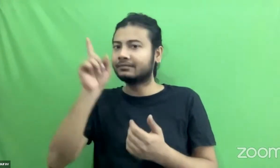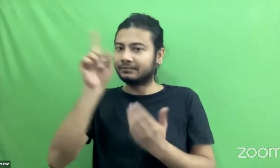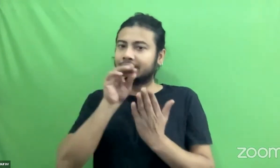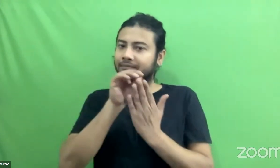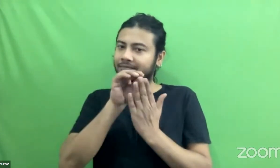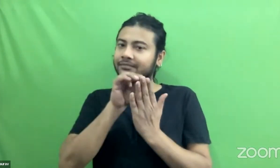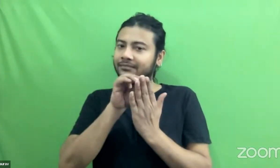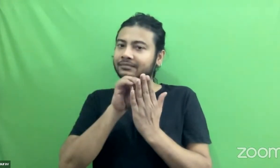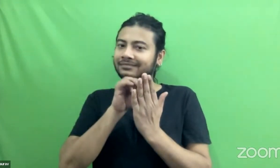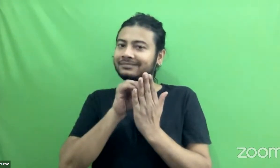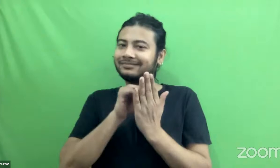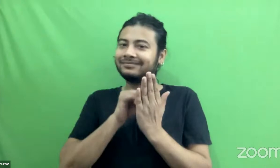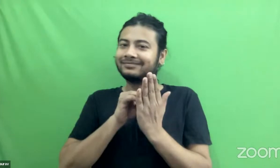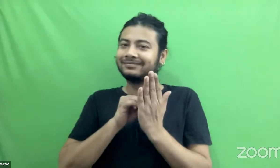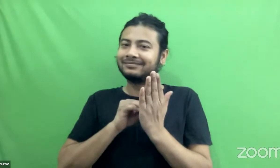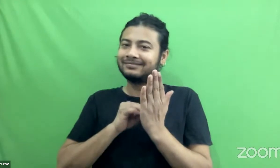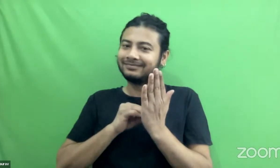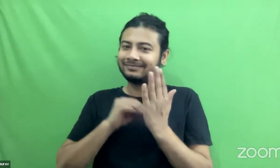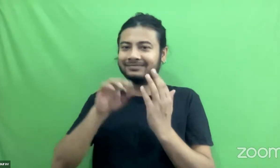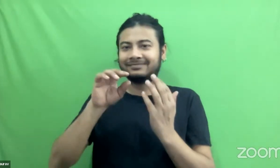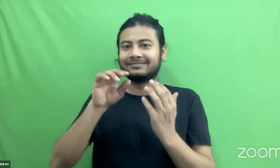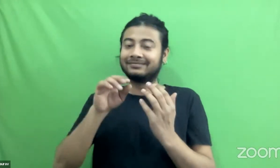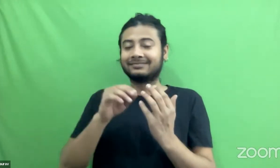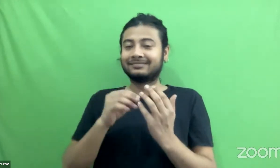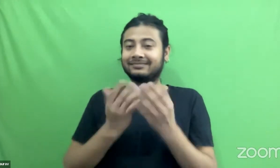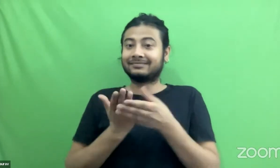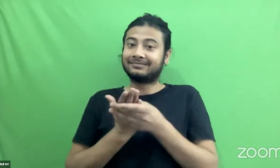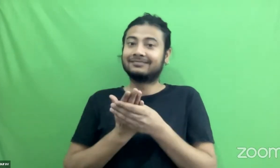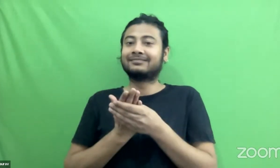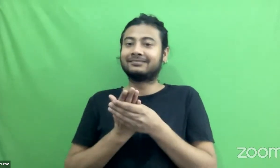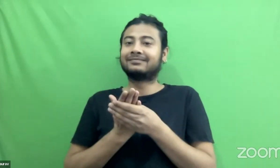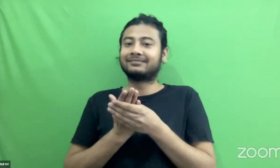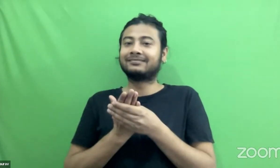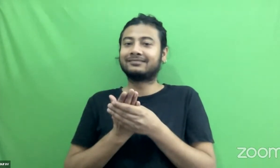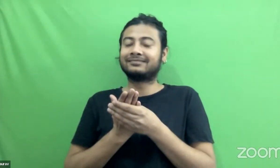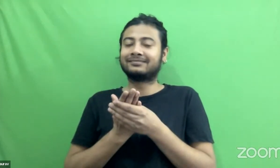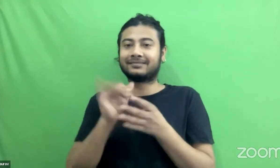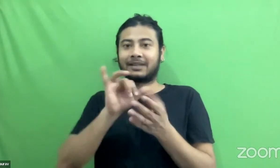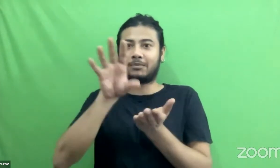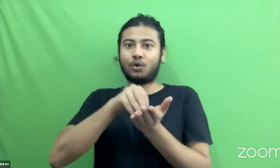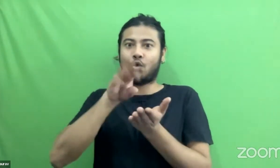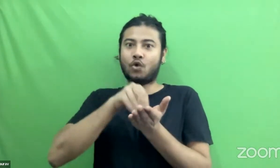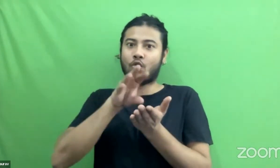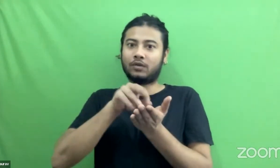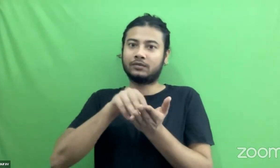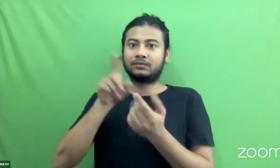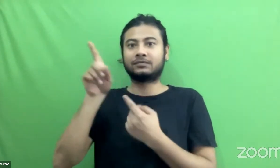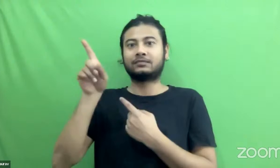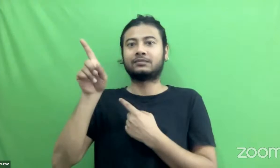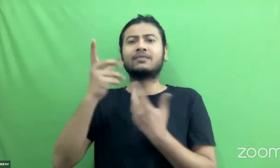And when Krishna is recording means, he will make sure that you will not become an animal in next life.